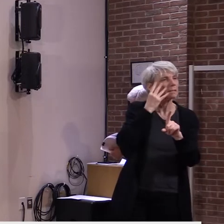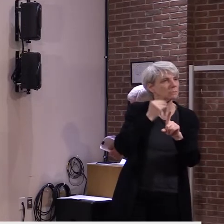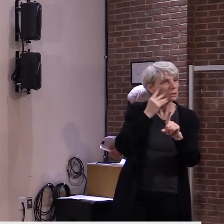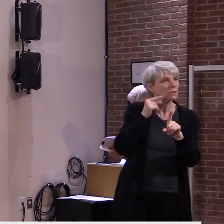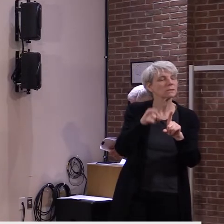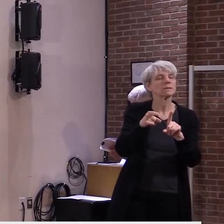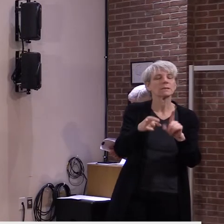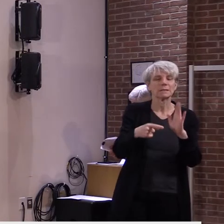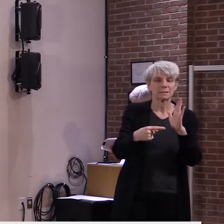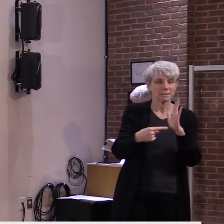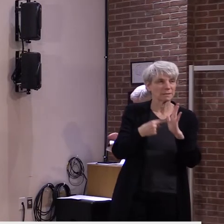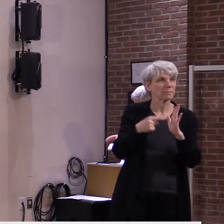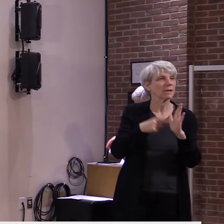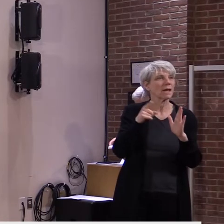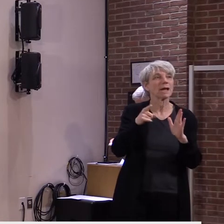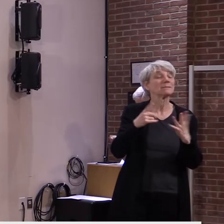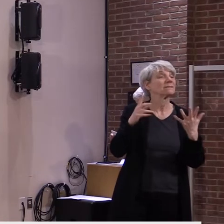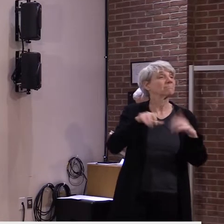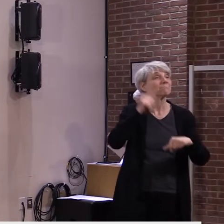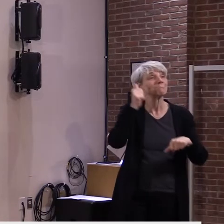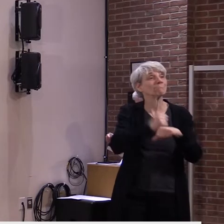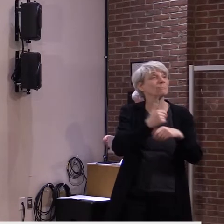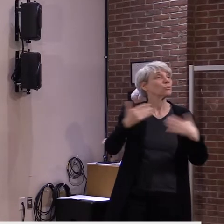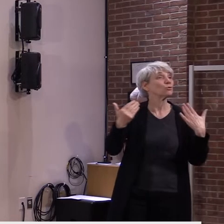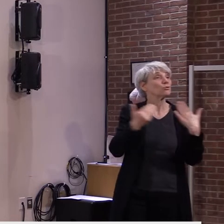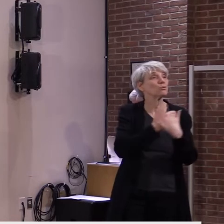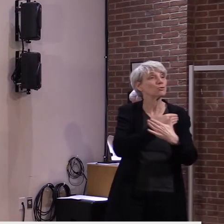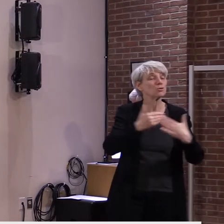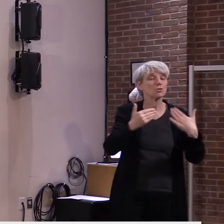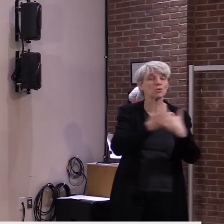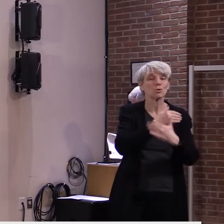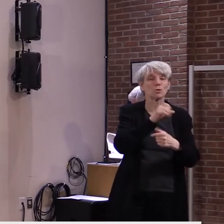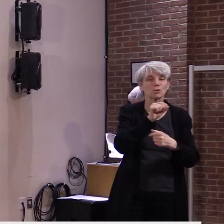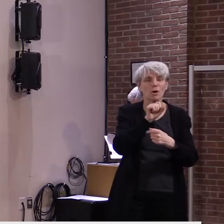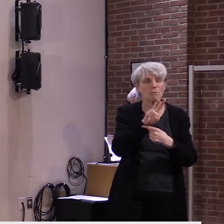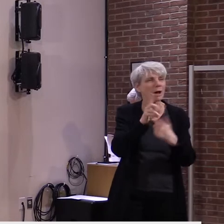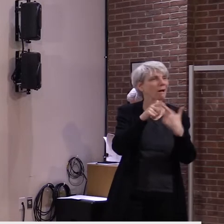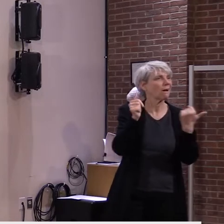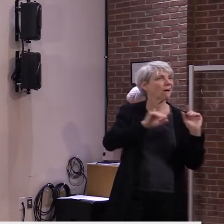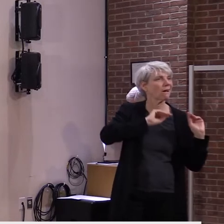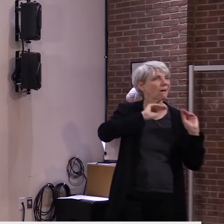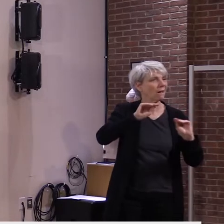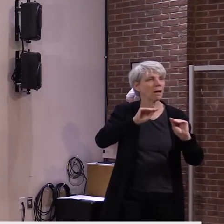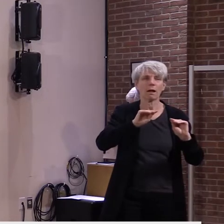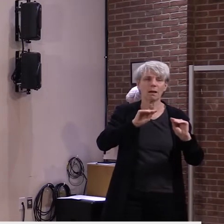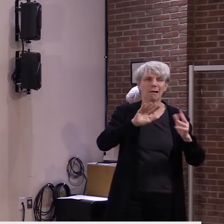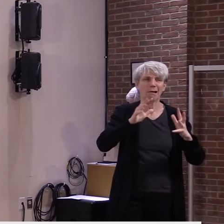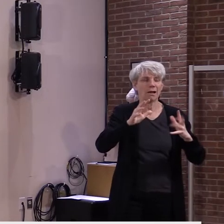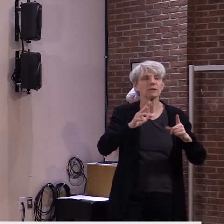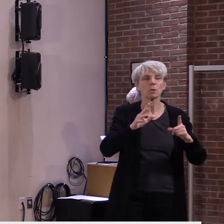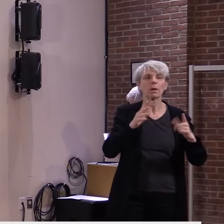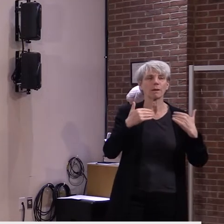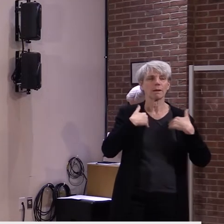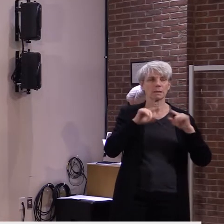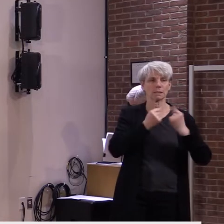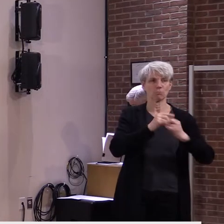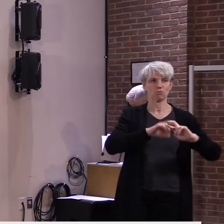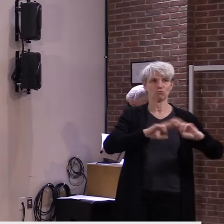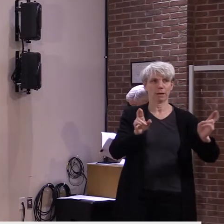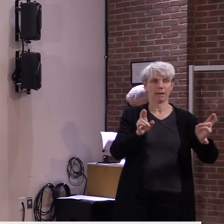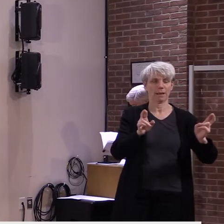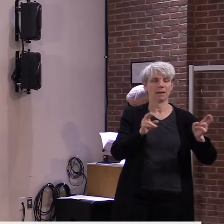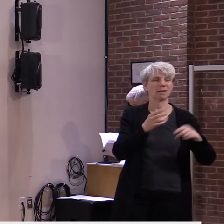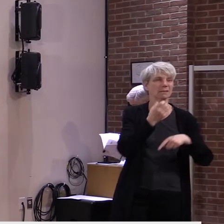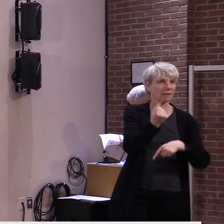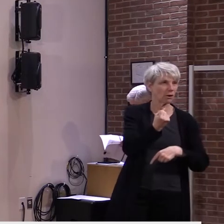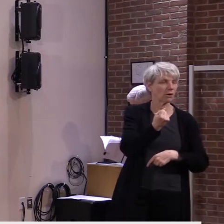tend to not always go off without a hitch. So we did have teams on standby both over the weekend and early Monday